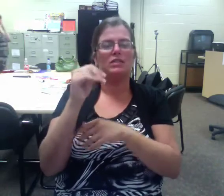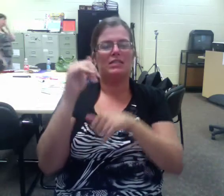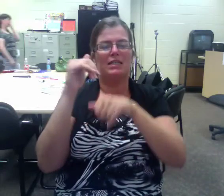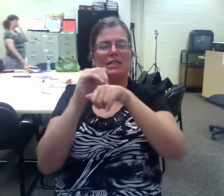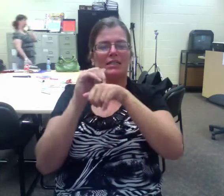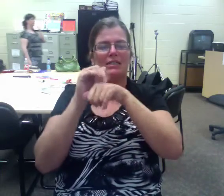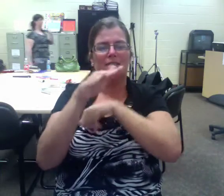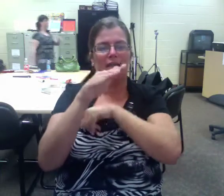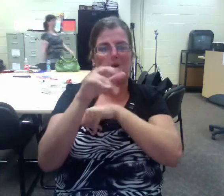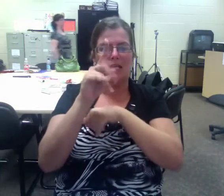to the fort